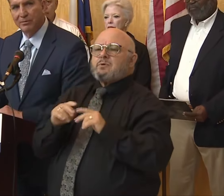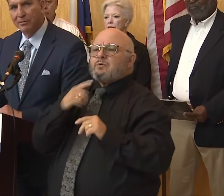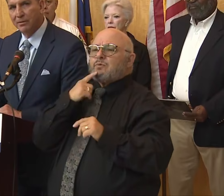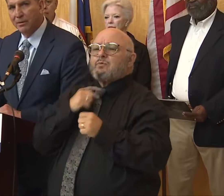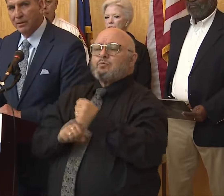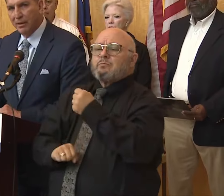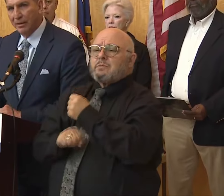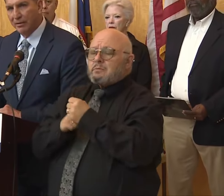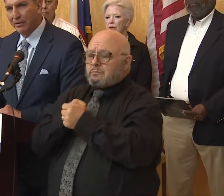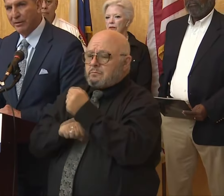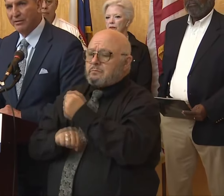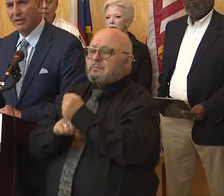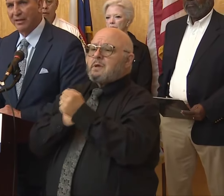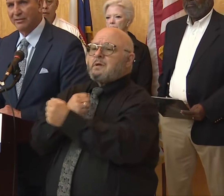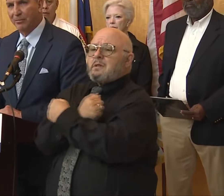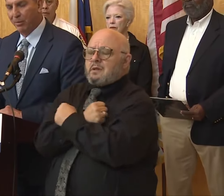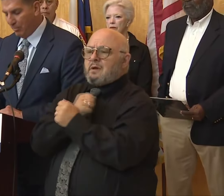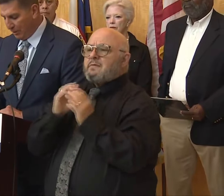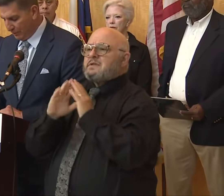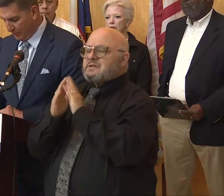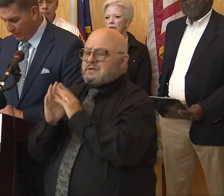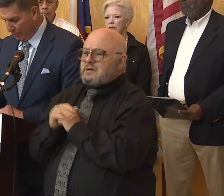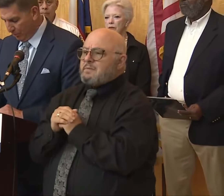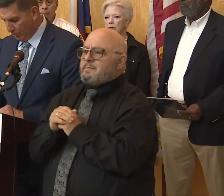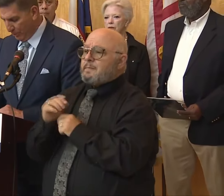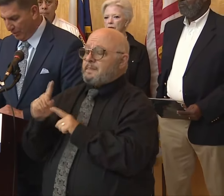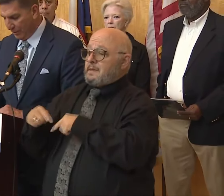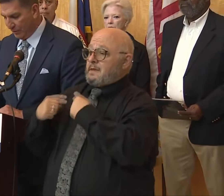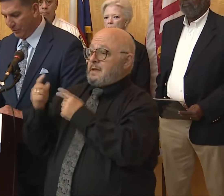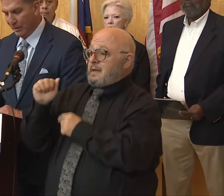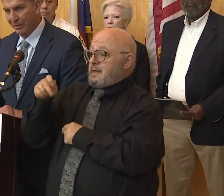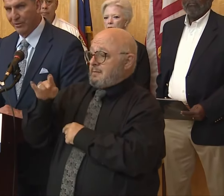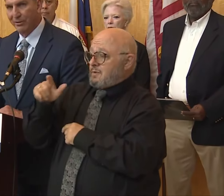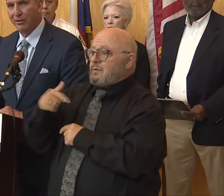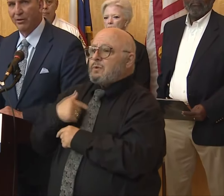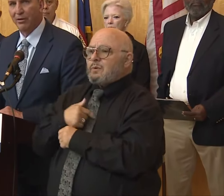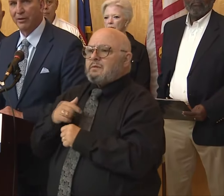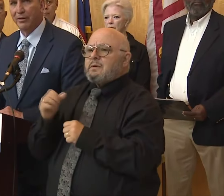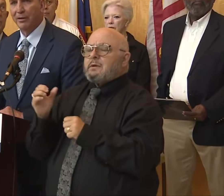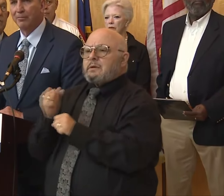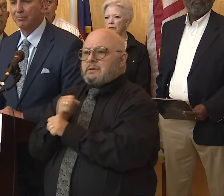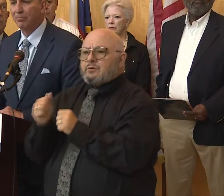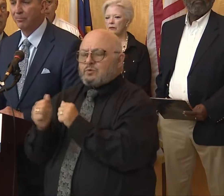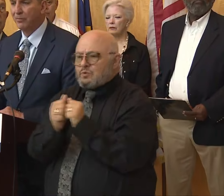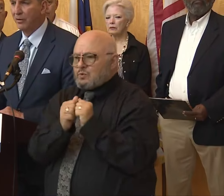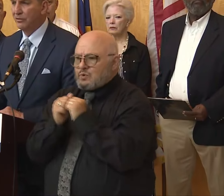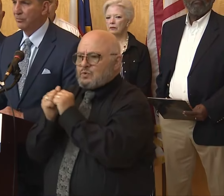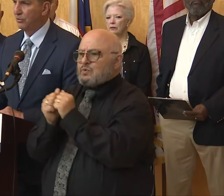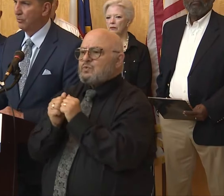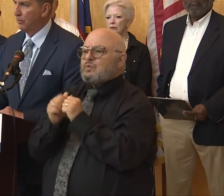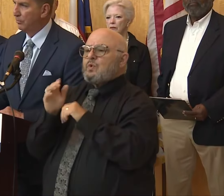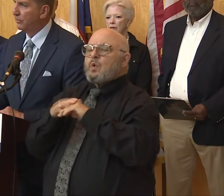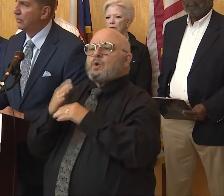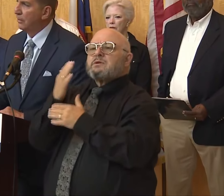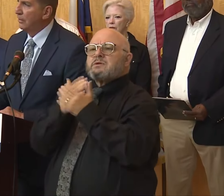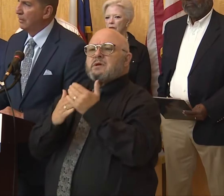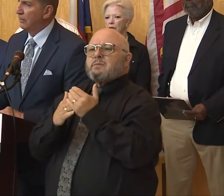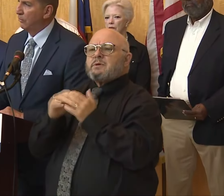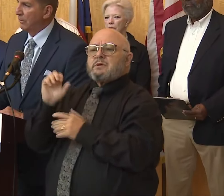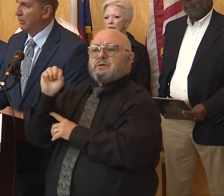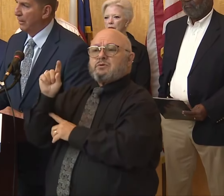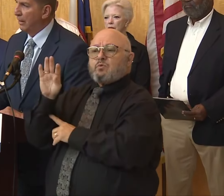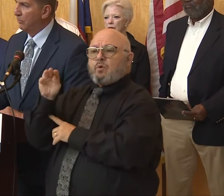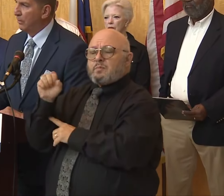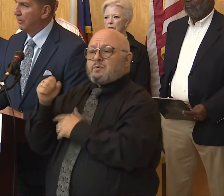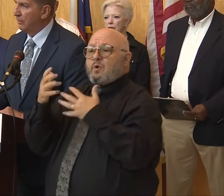partnerships. And during these last couple of months, since April, we've gotten together on some storms. You